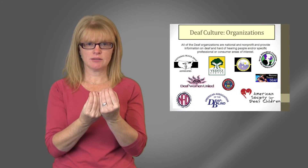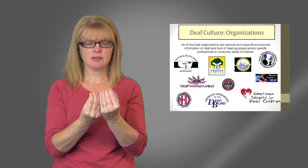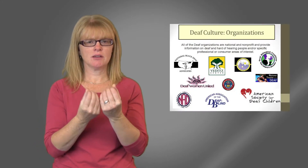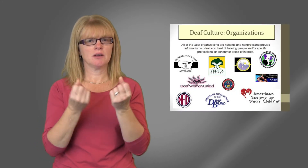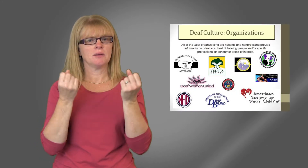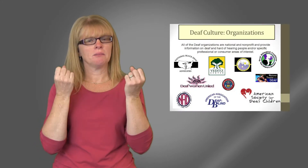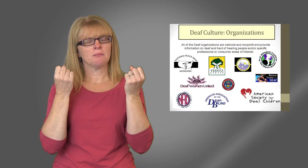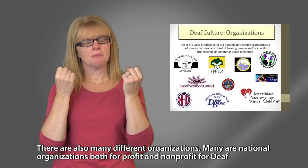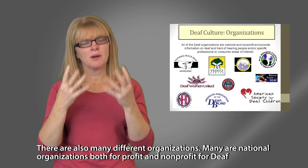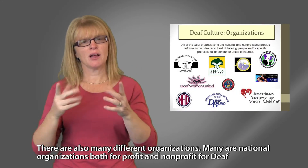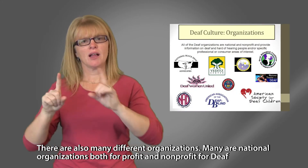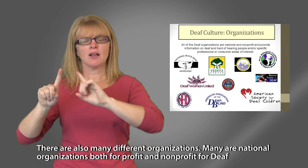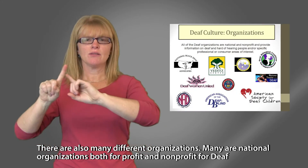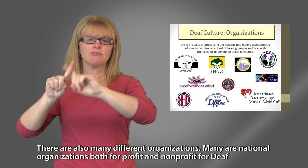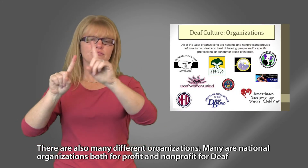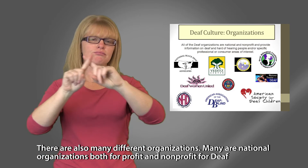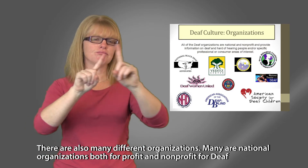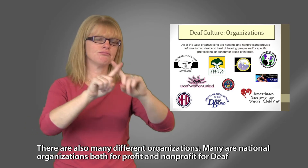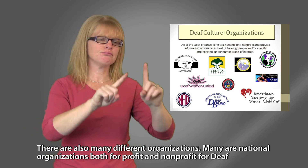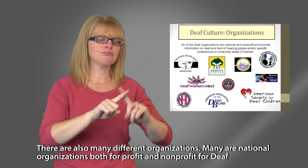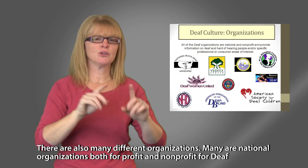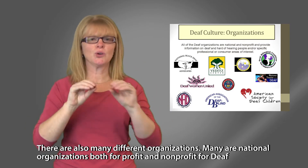There are also many different organizations.